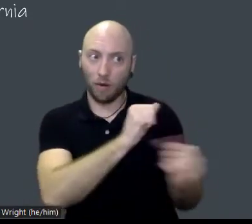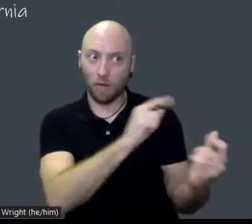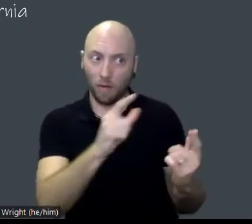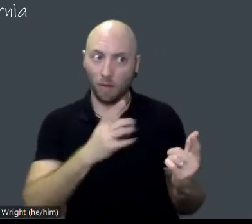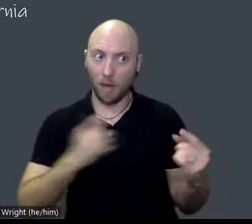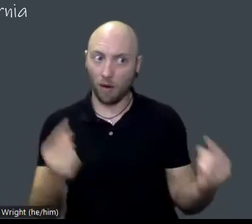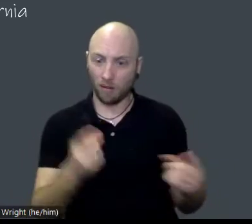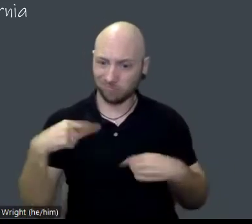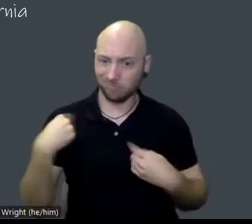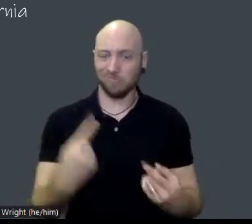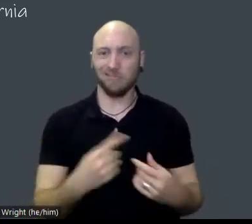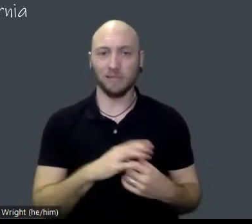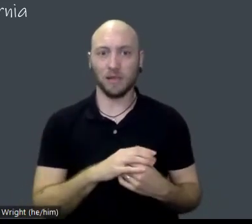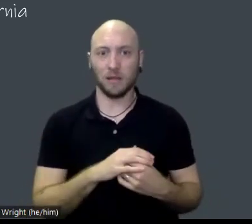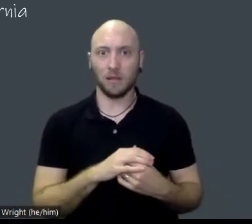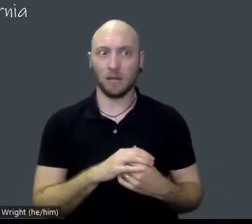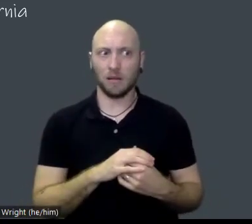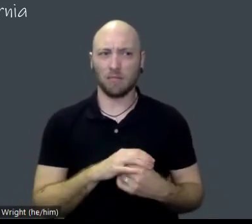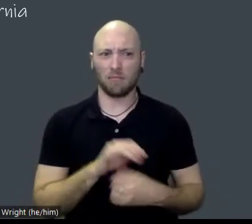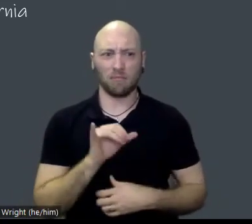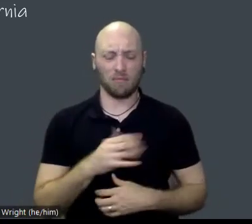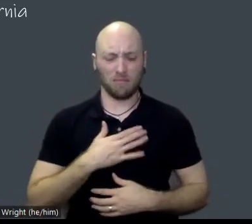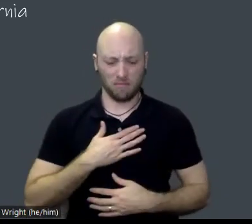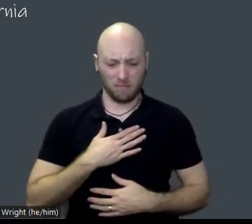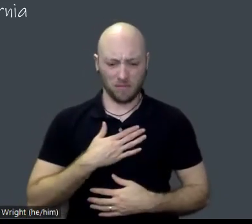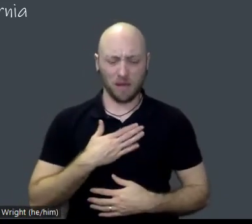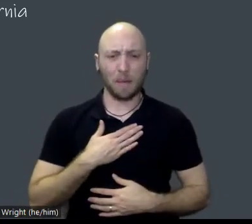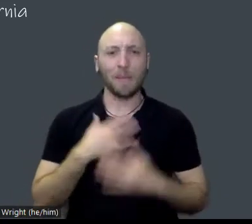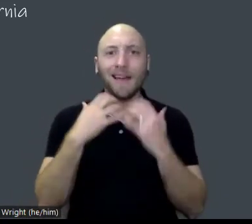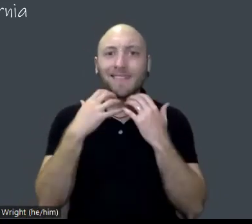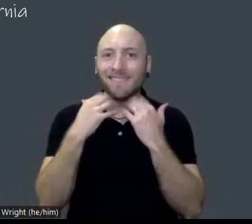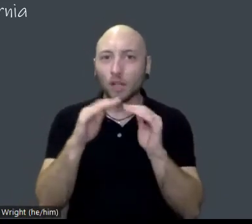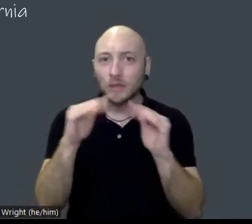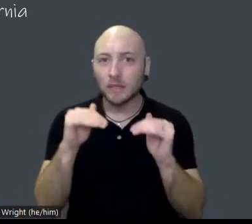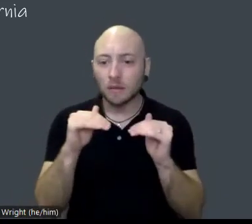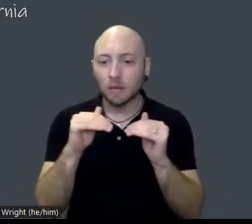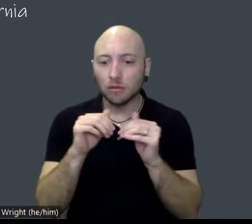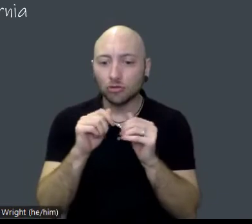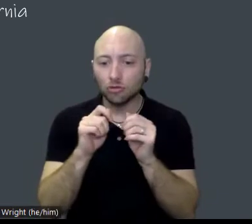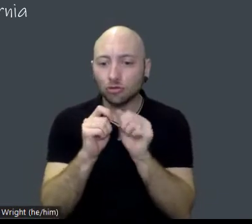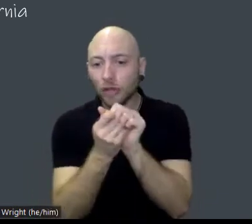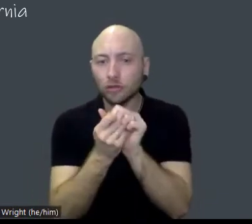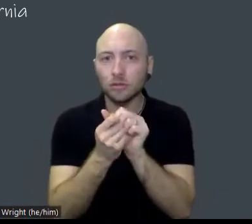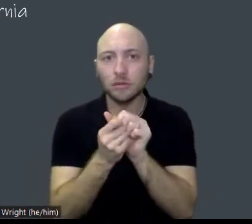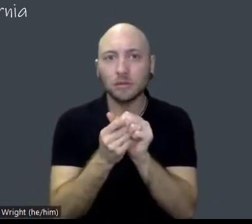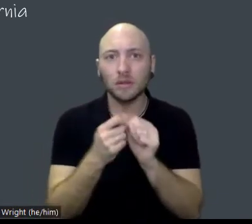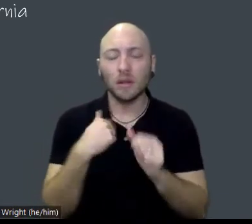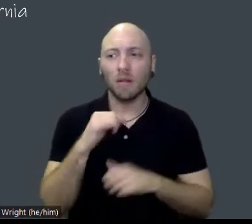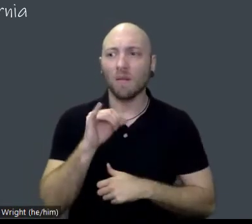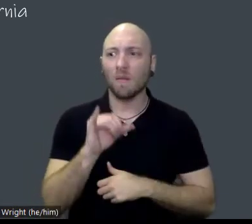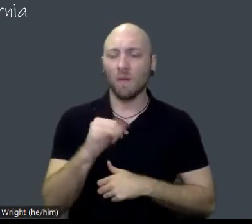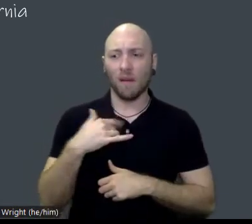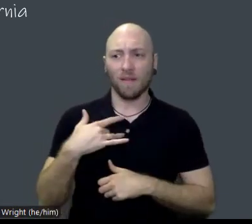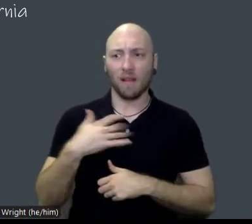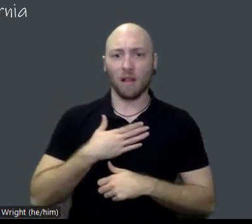to notice that my values change, right? Like I start to feel like, okay, like the only thing I can